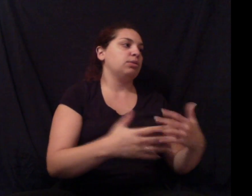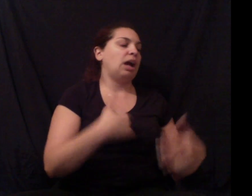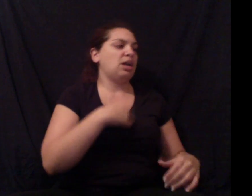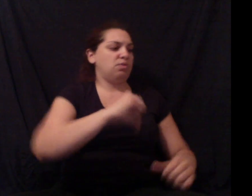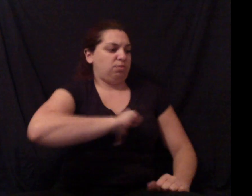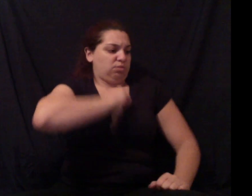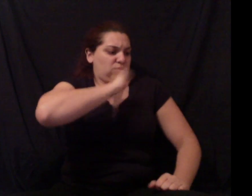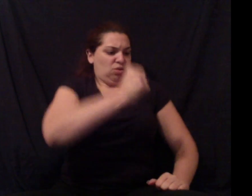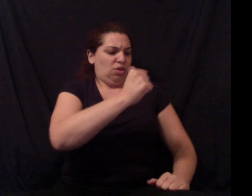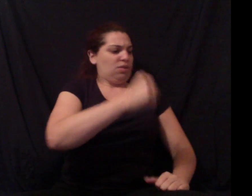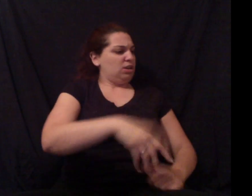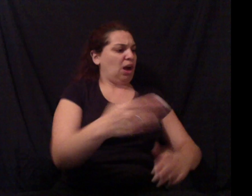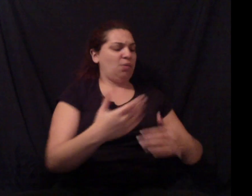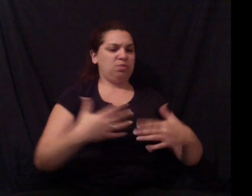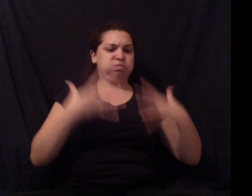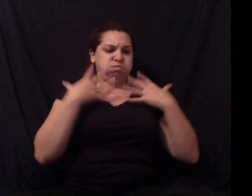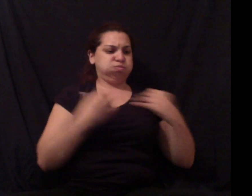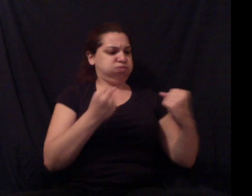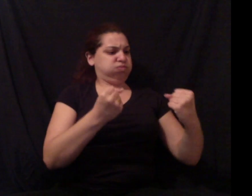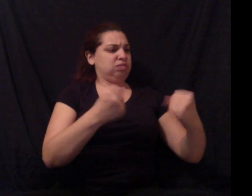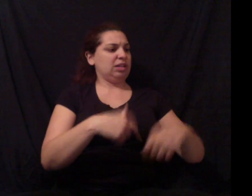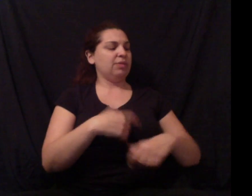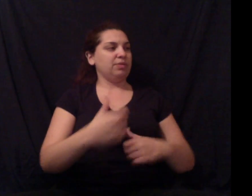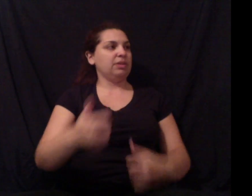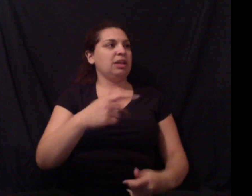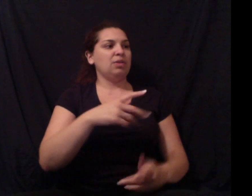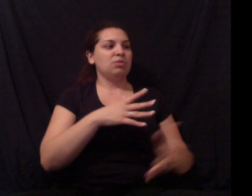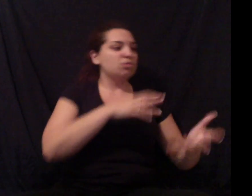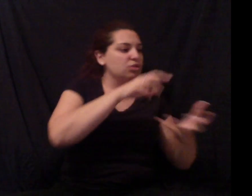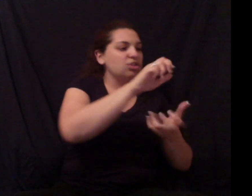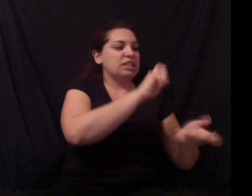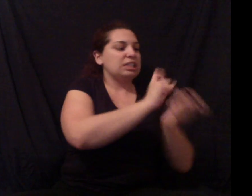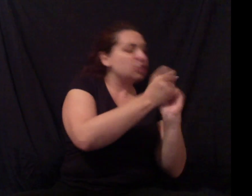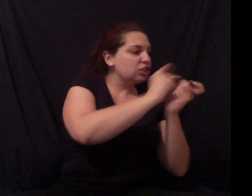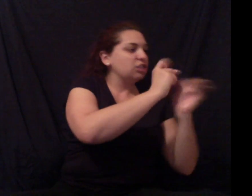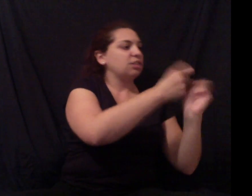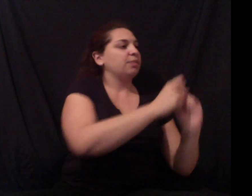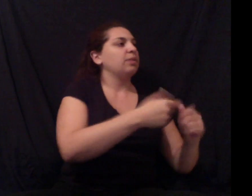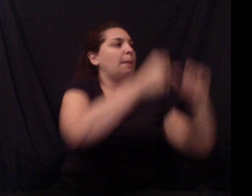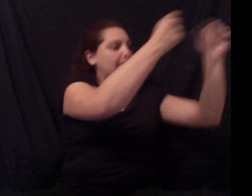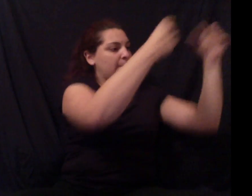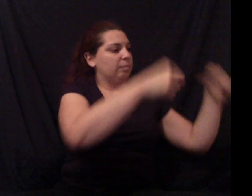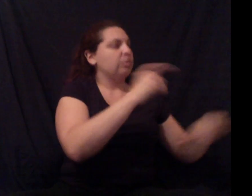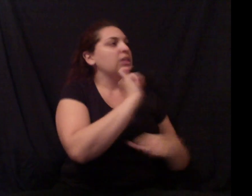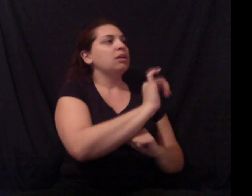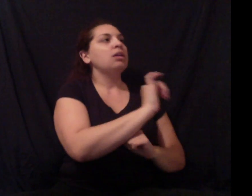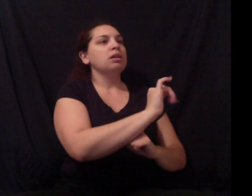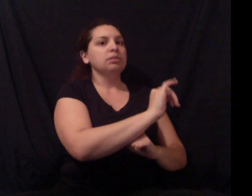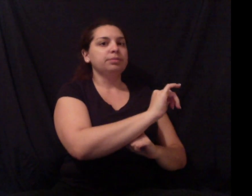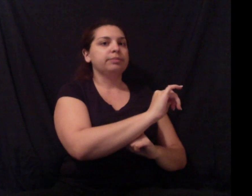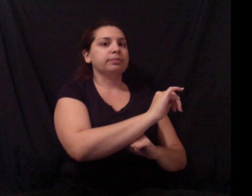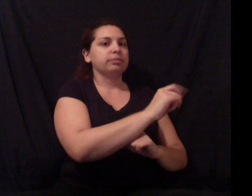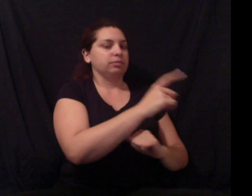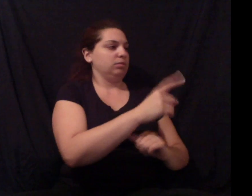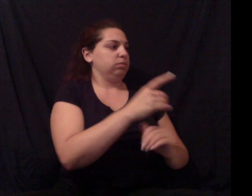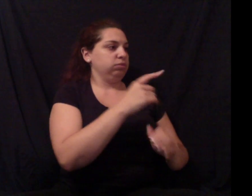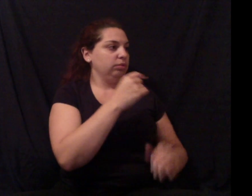more confidence in my vocals than ever. I had more confidence in like the way I was mixing than ever. And I posted that one. It got even